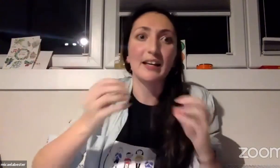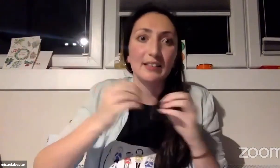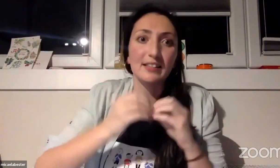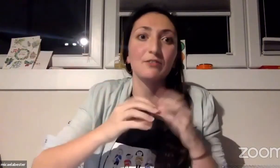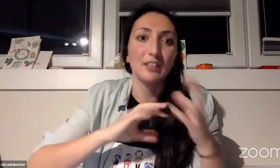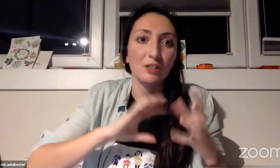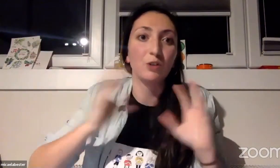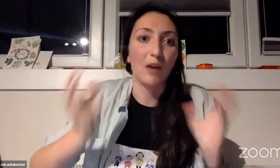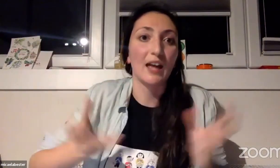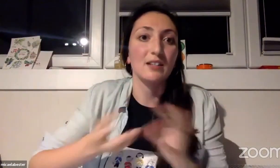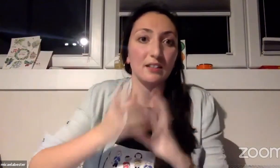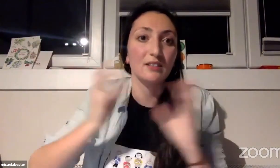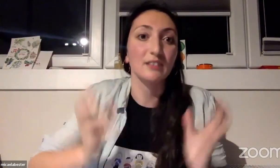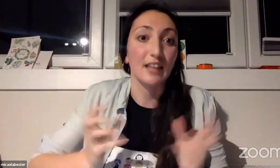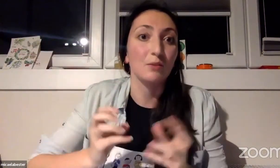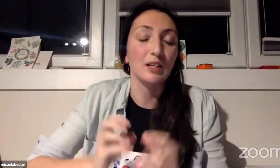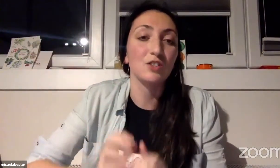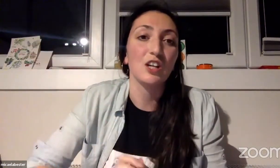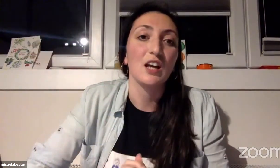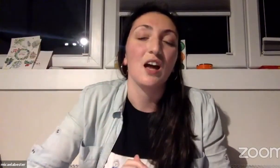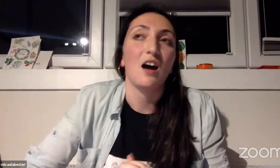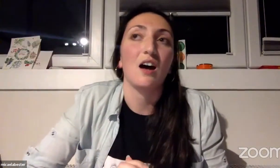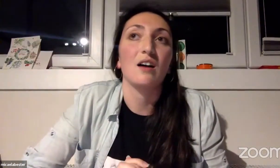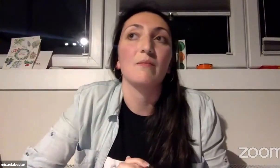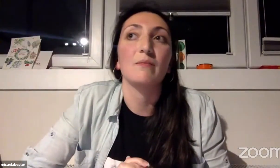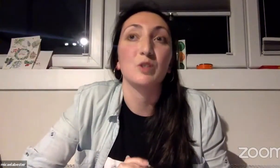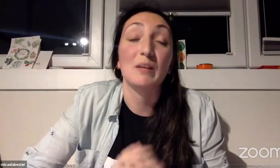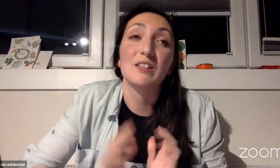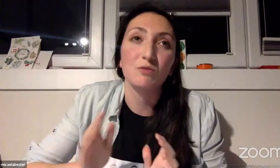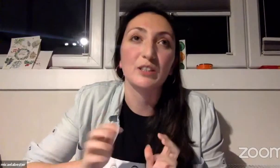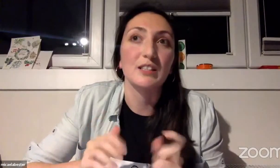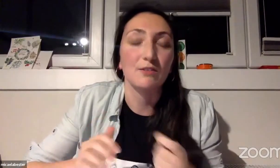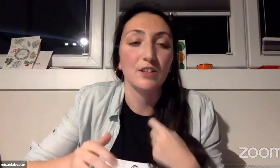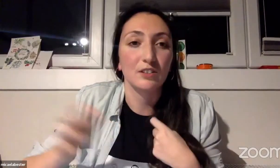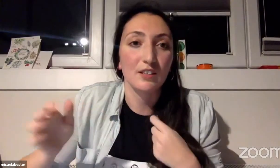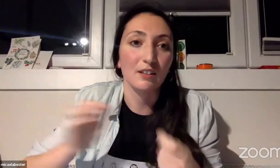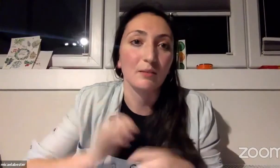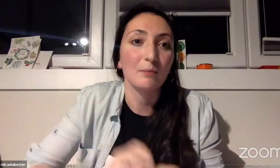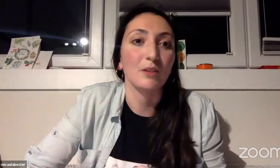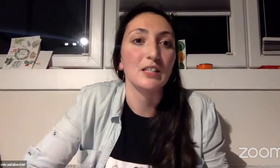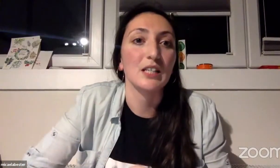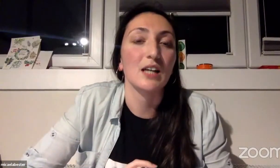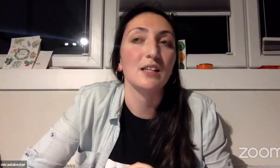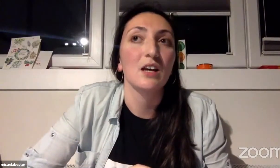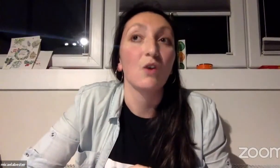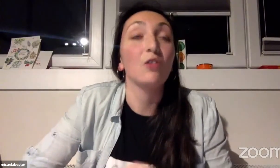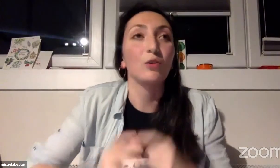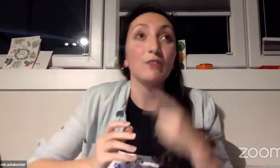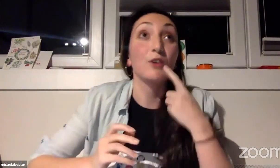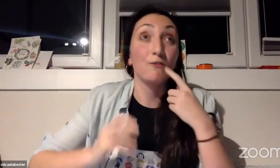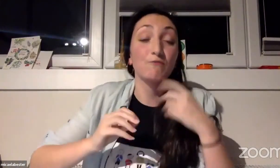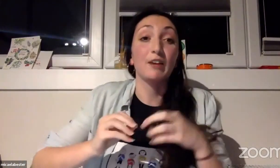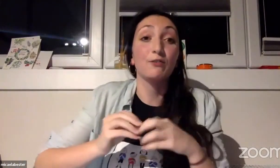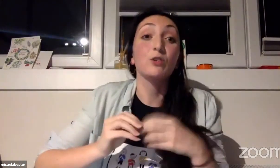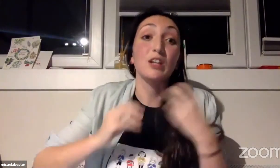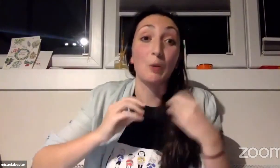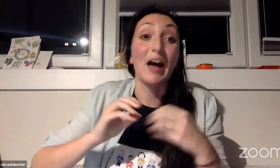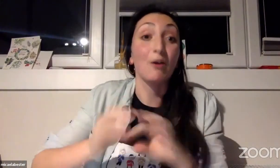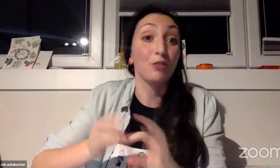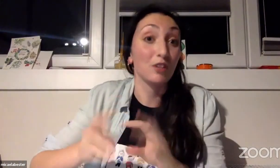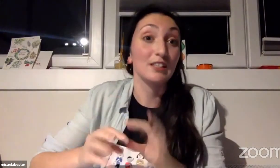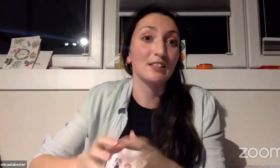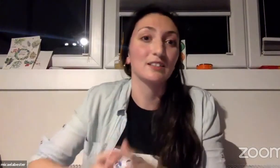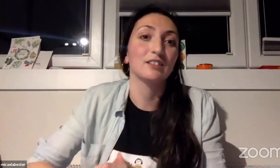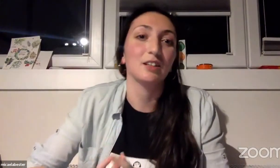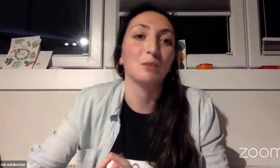mean, BSL is definitely a two-handed language, which makes it really difficult to multitask. Although if you have like food in your